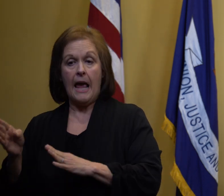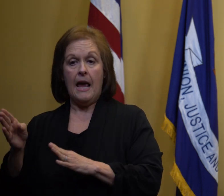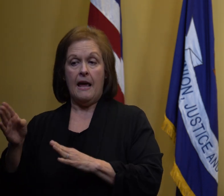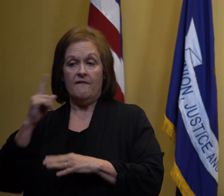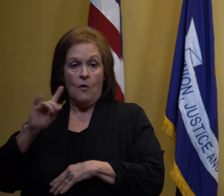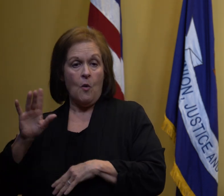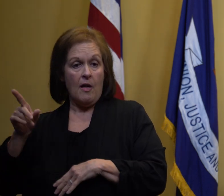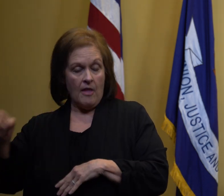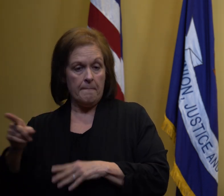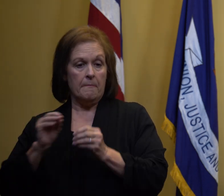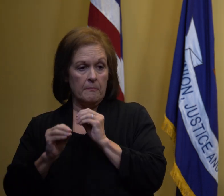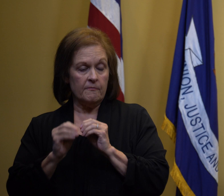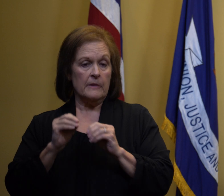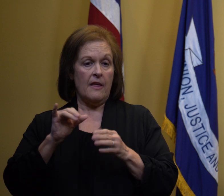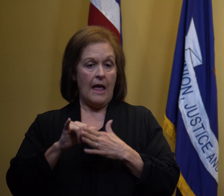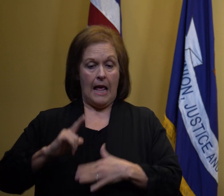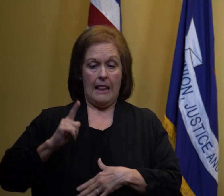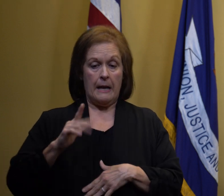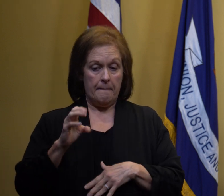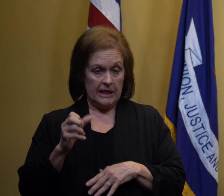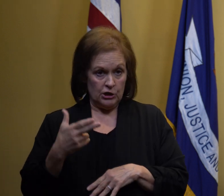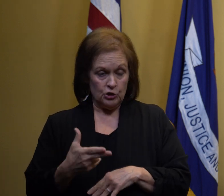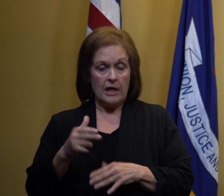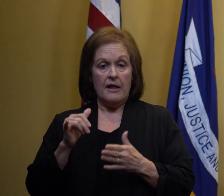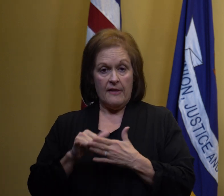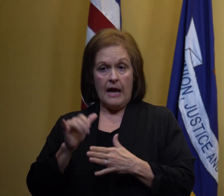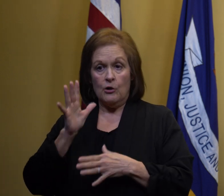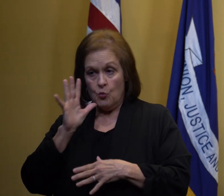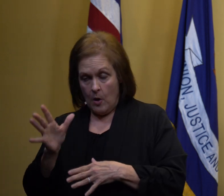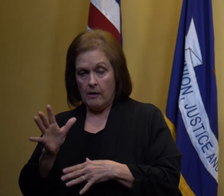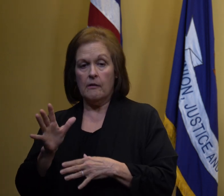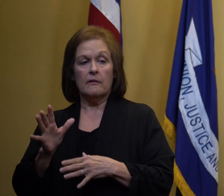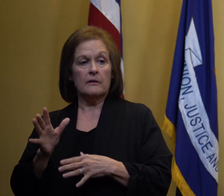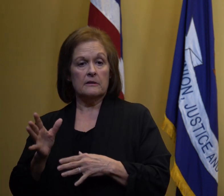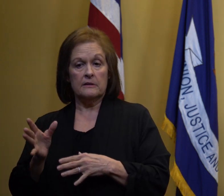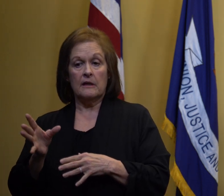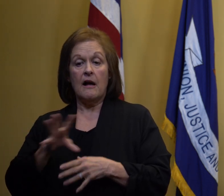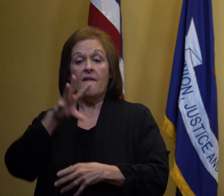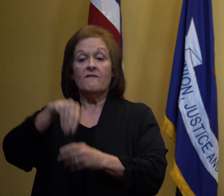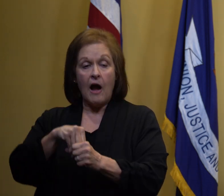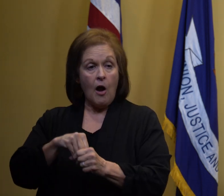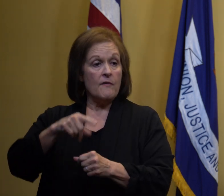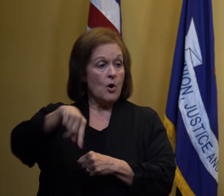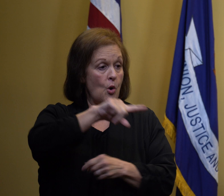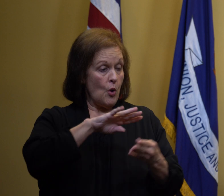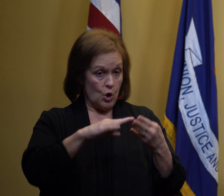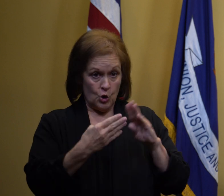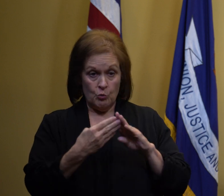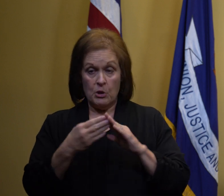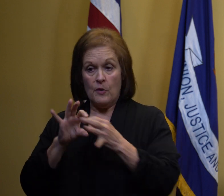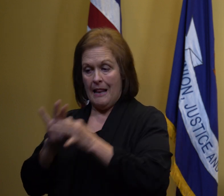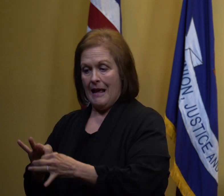excited. This will absolutely incorporate and involve the public, the community, every step of